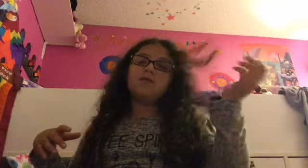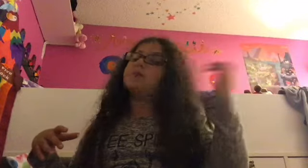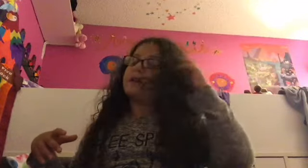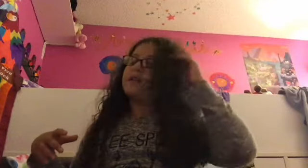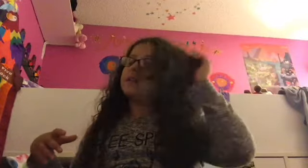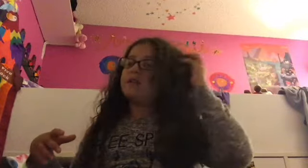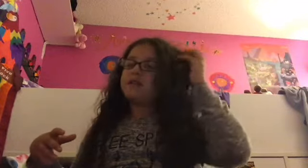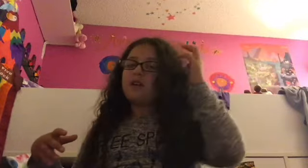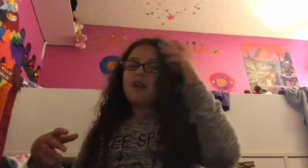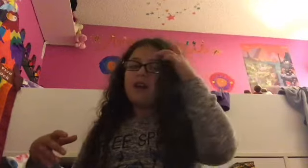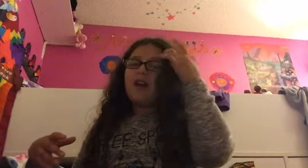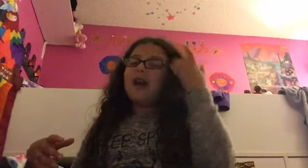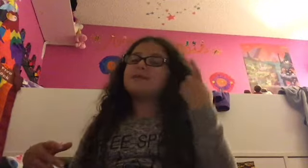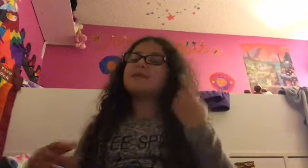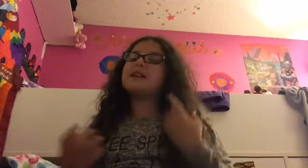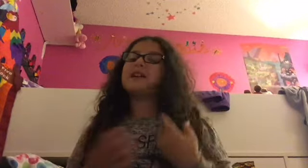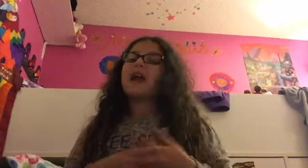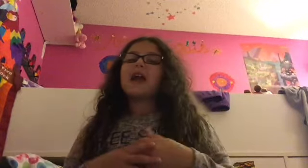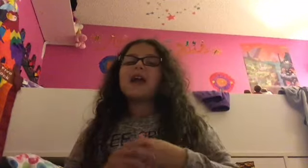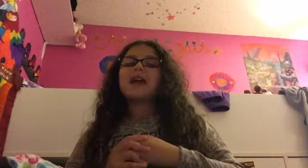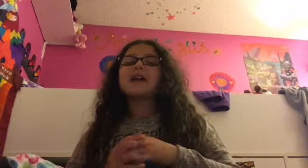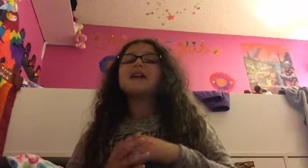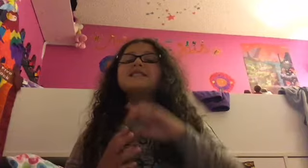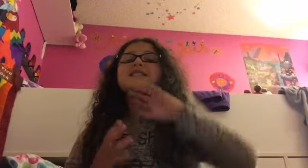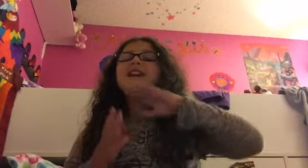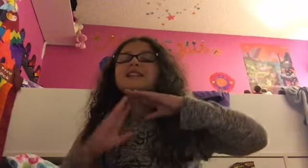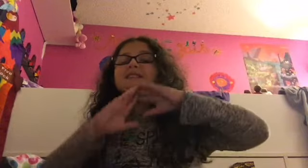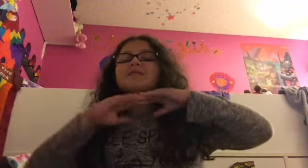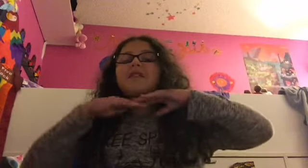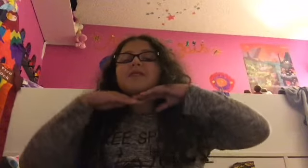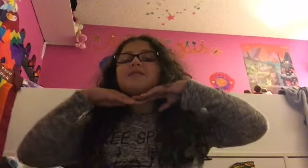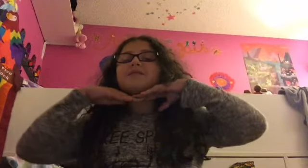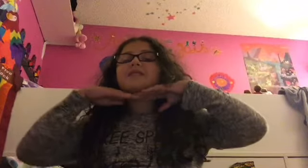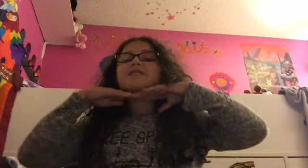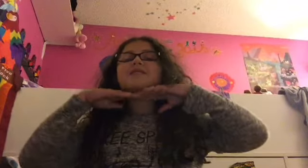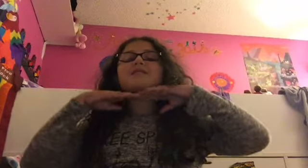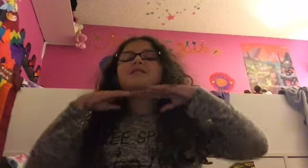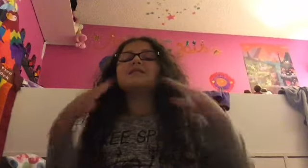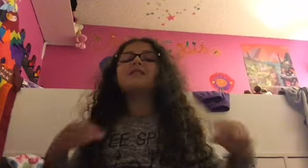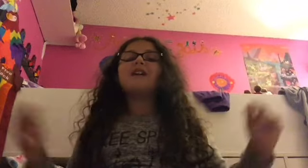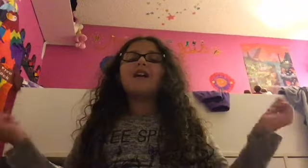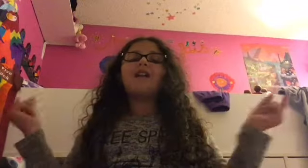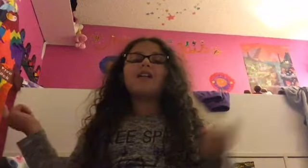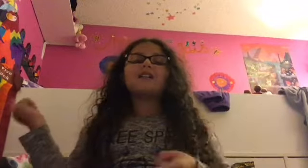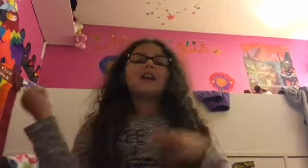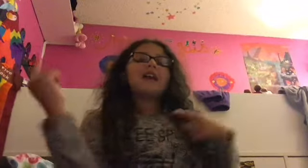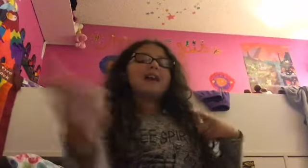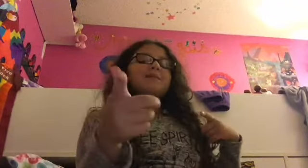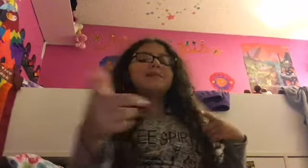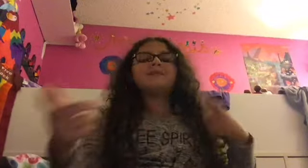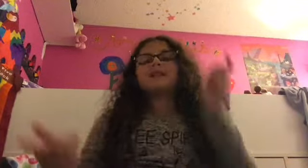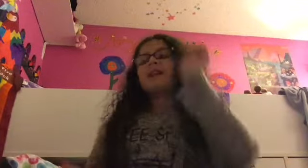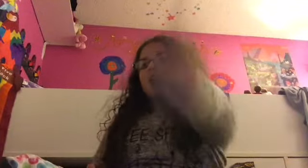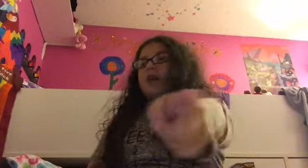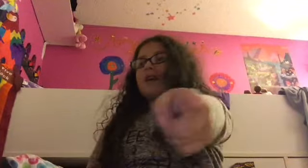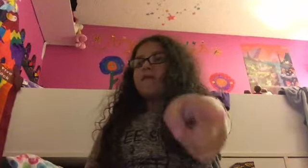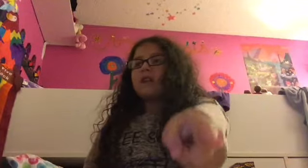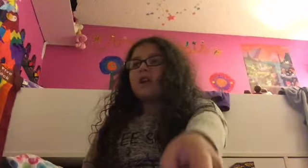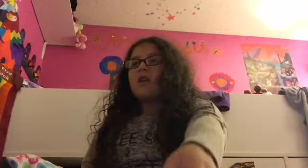but I'm doing a 90 subscriber special on a music video